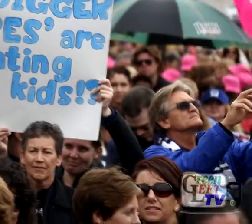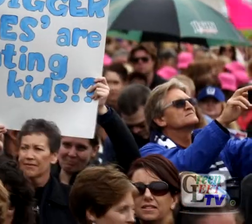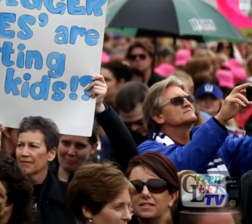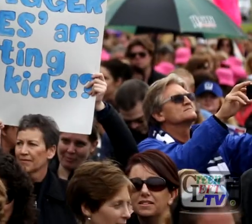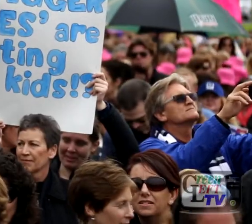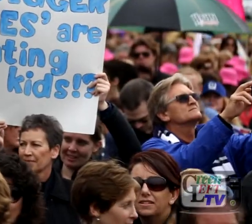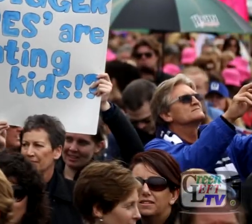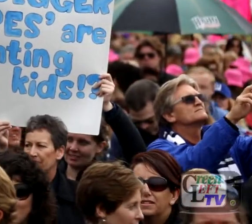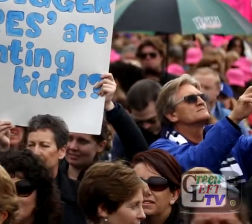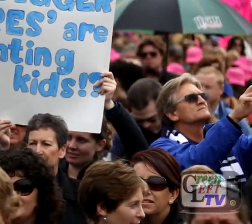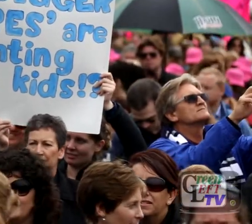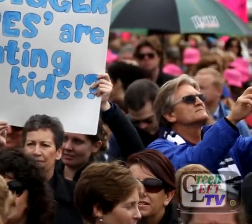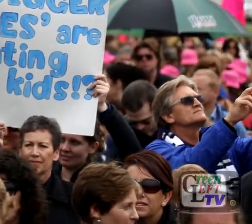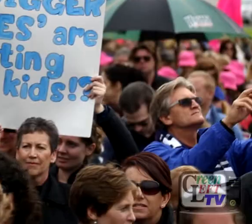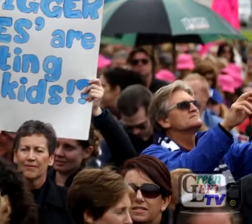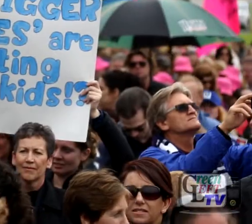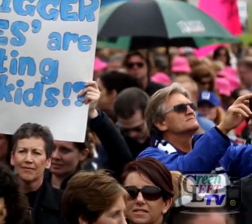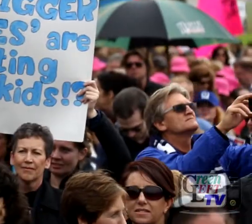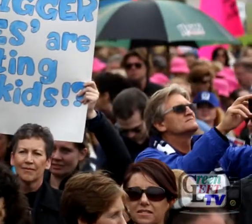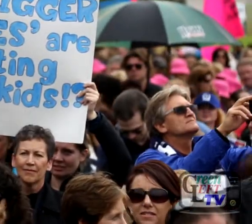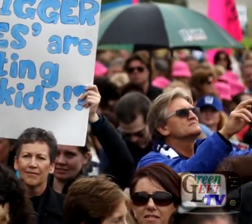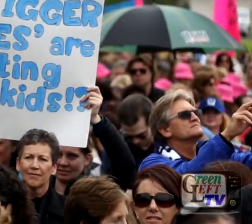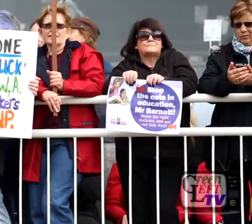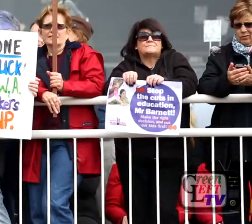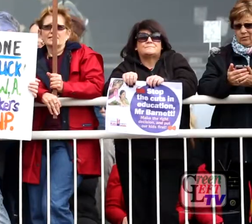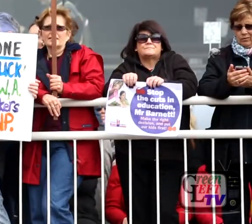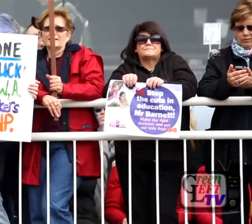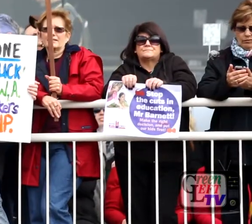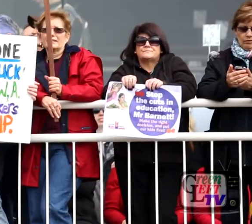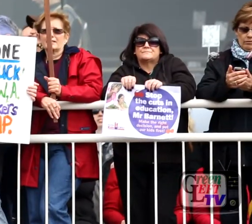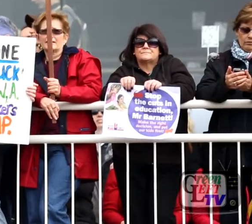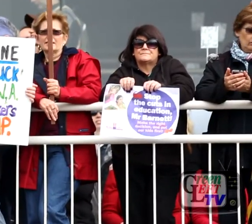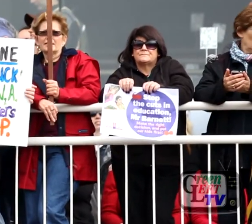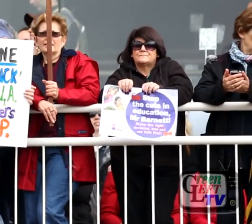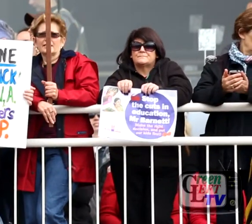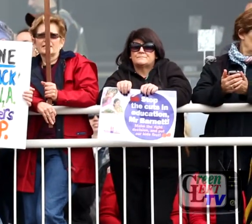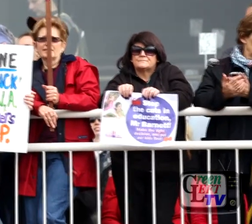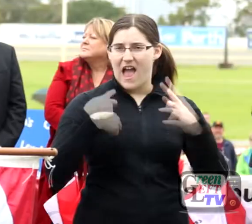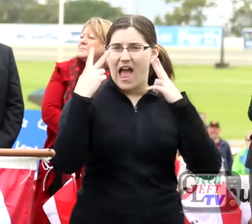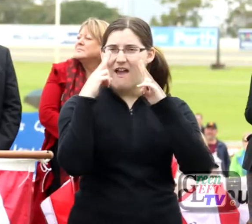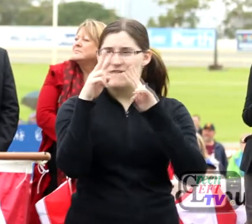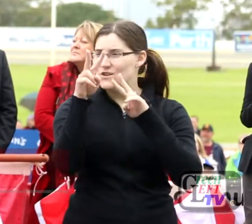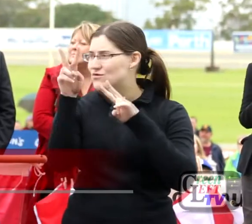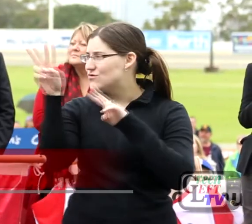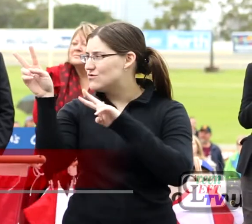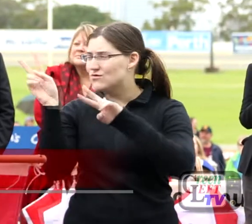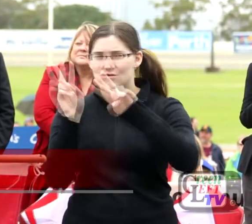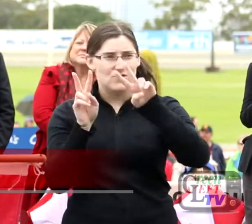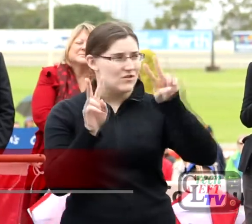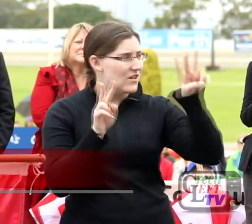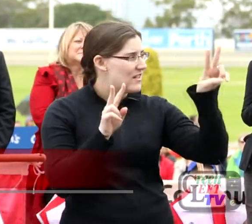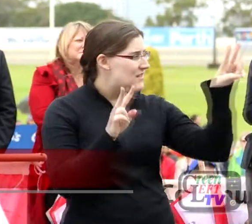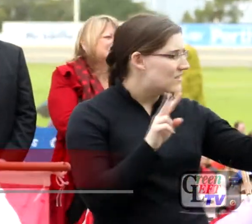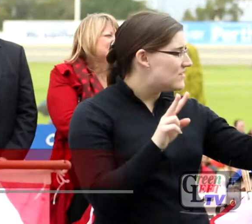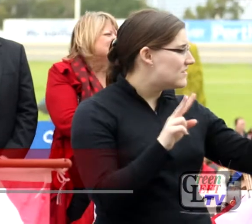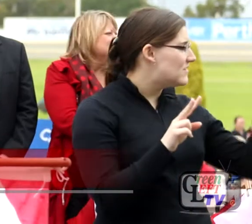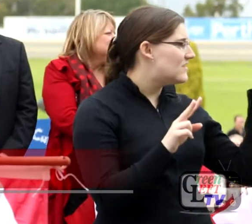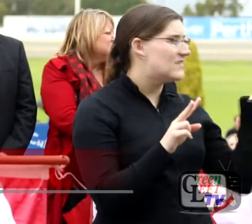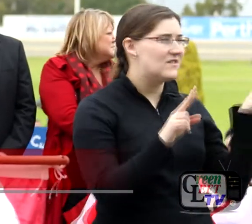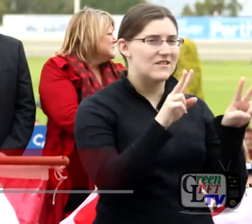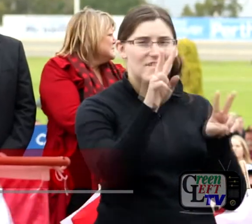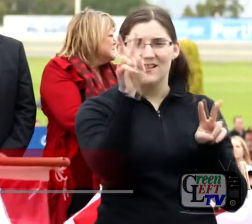to demonstrate opposition to the Barnett government attacks on education in Western Australia. Look around. Look